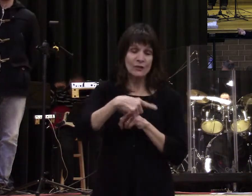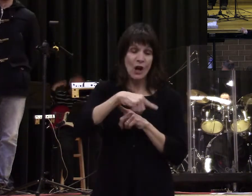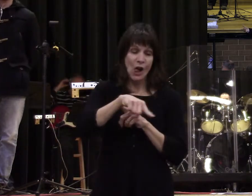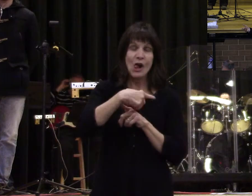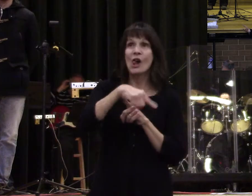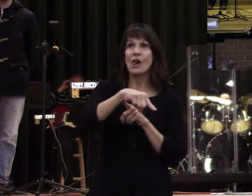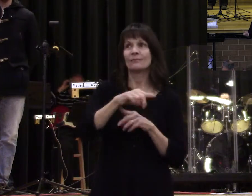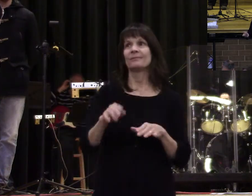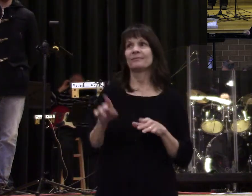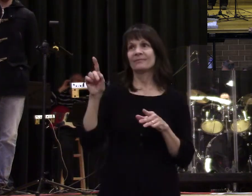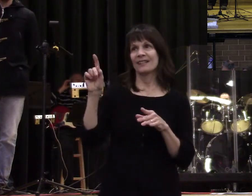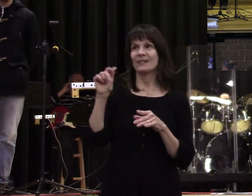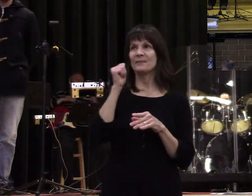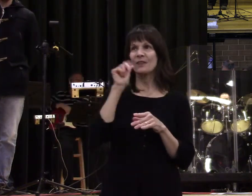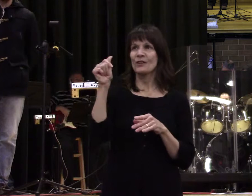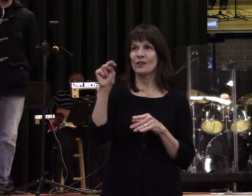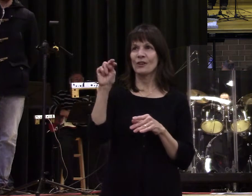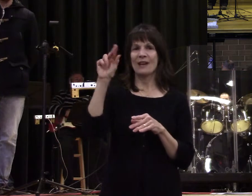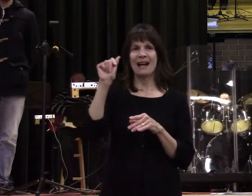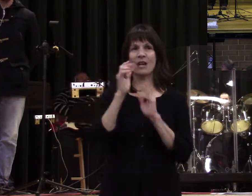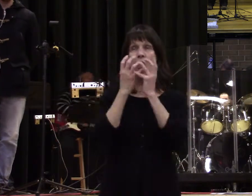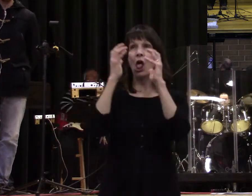That's right, Anna, you do too. Amen.